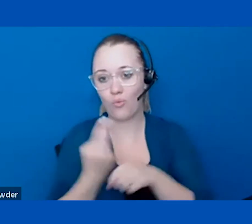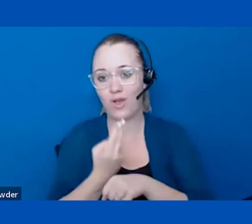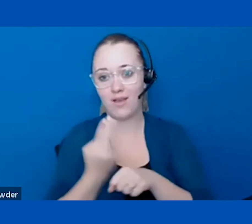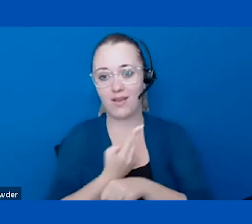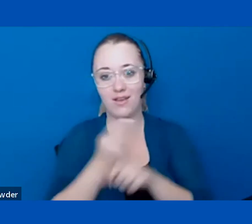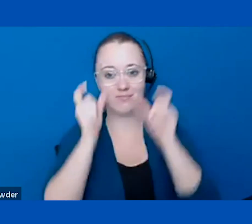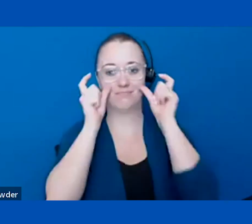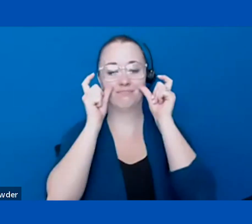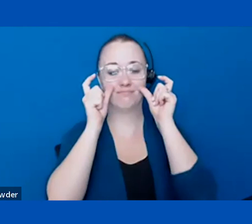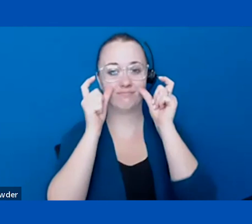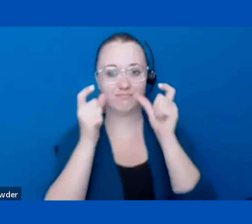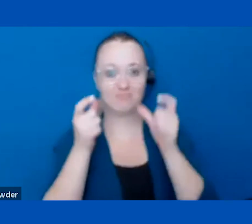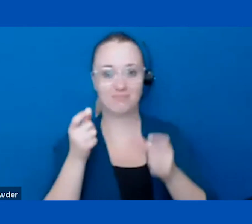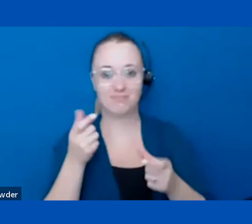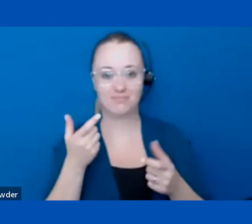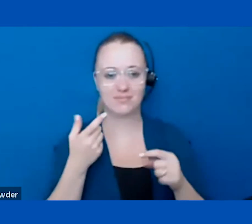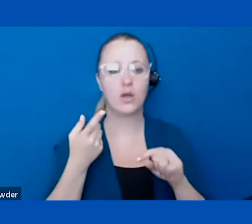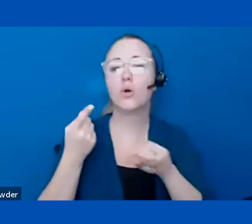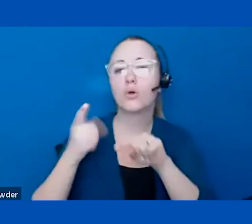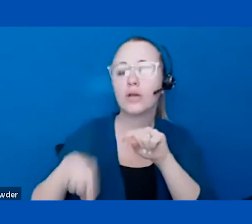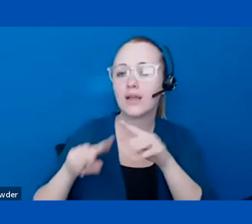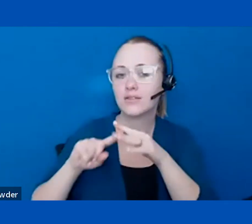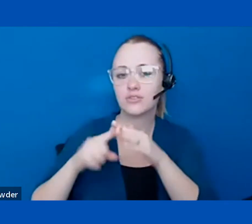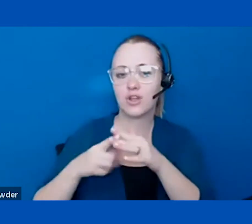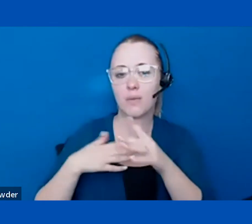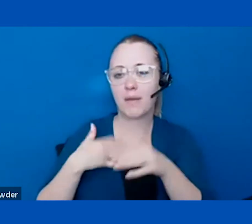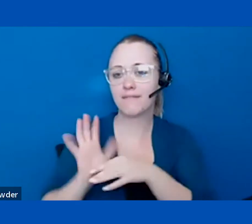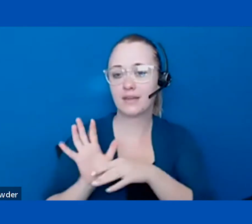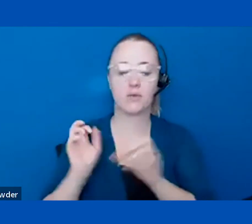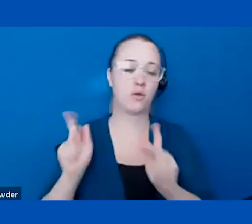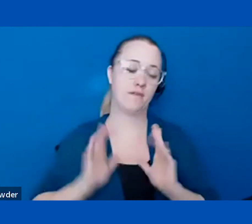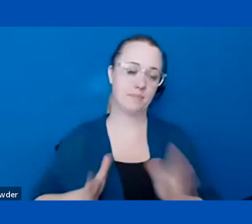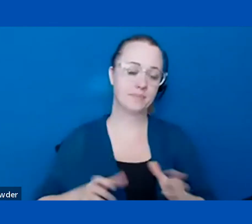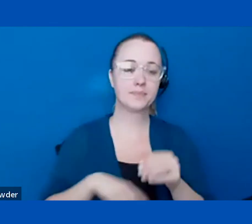oh, cannot start your video because, okay, fine.